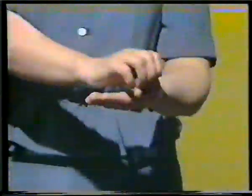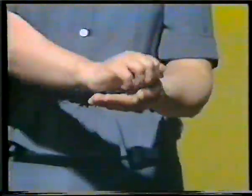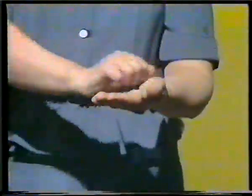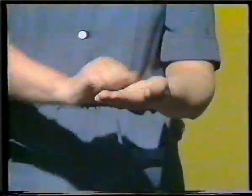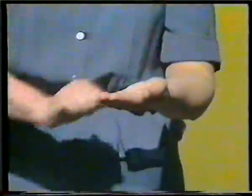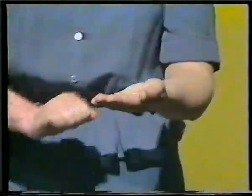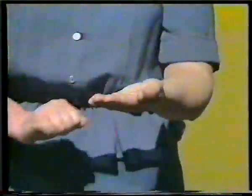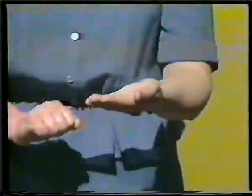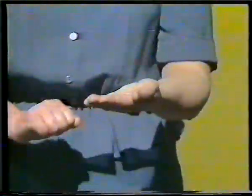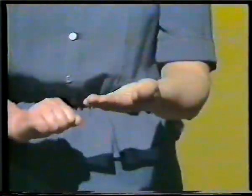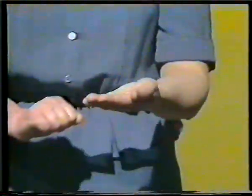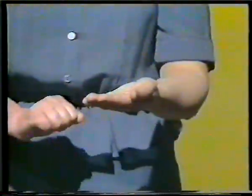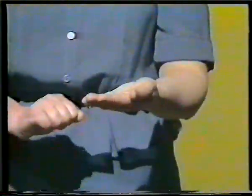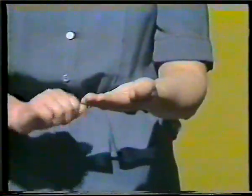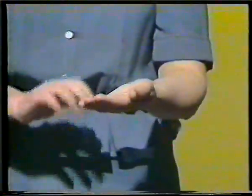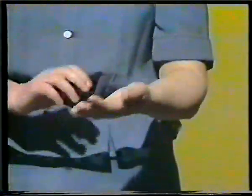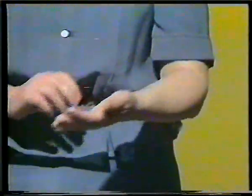to buy.